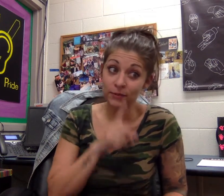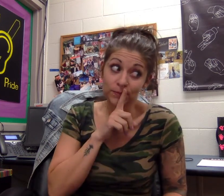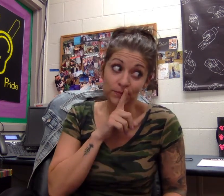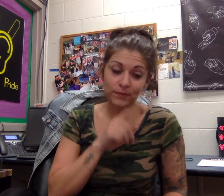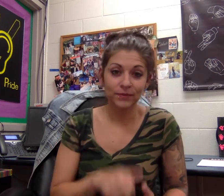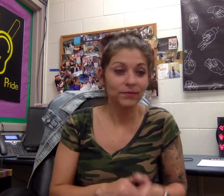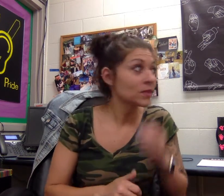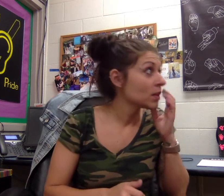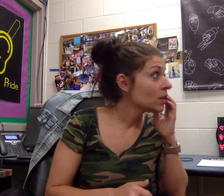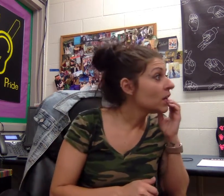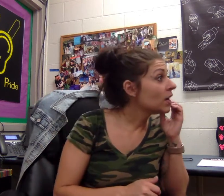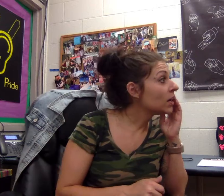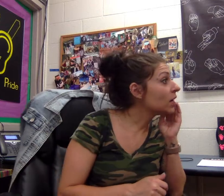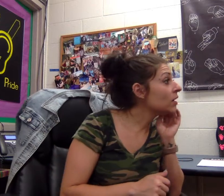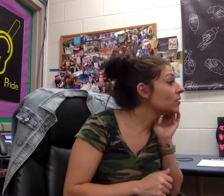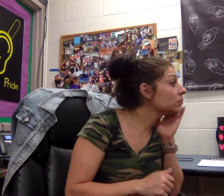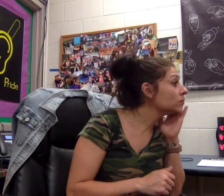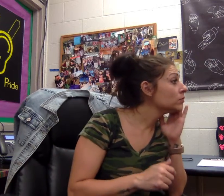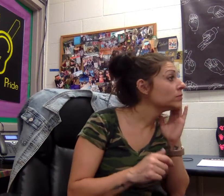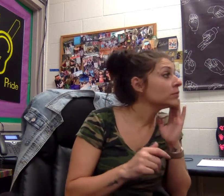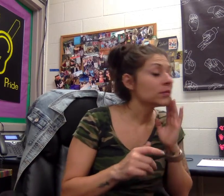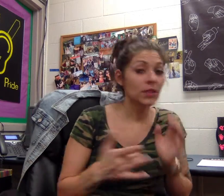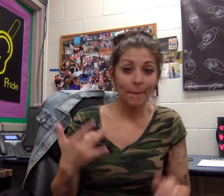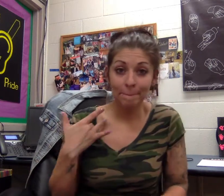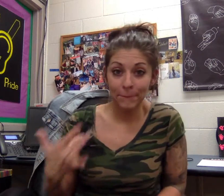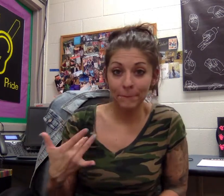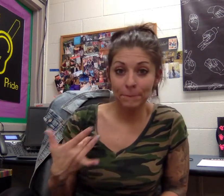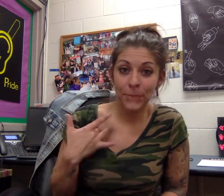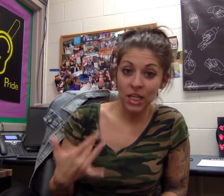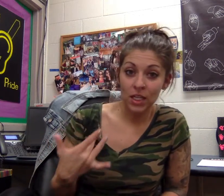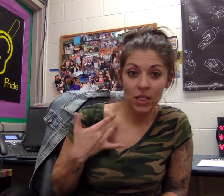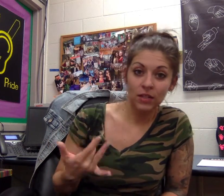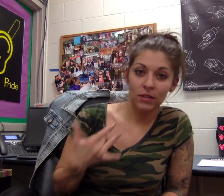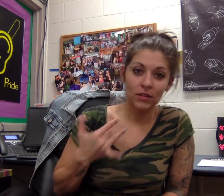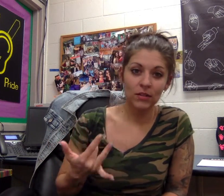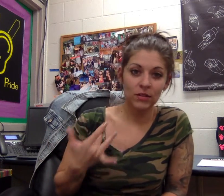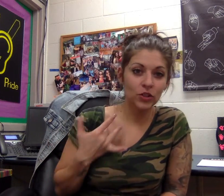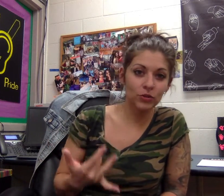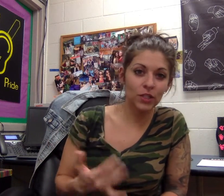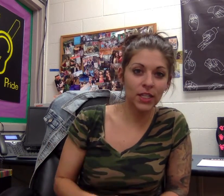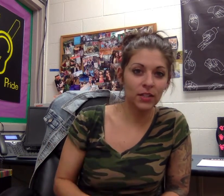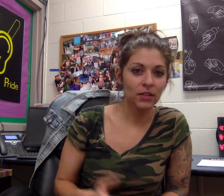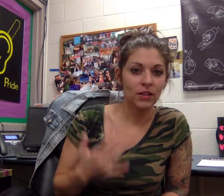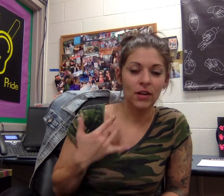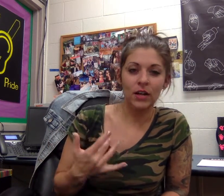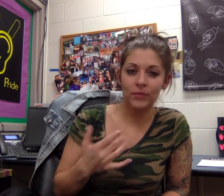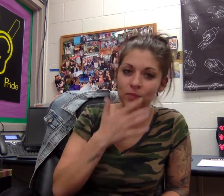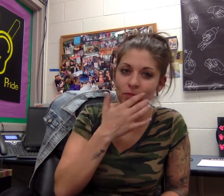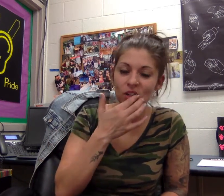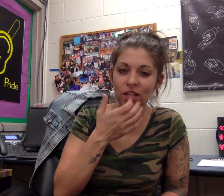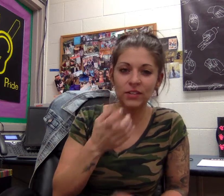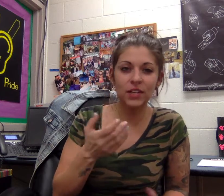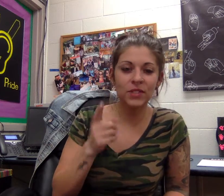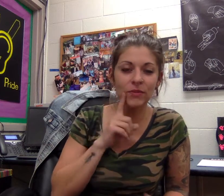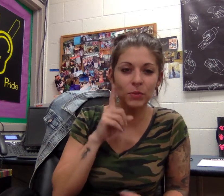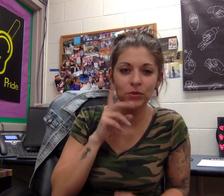usually a lot of the times deaf people